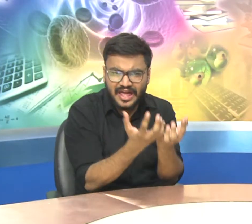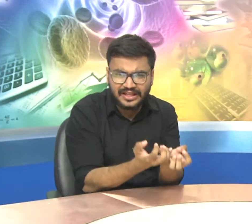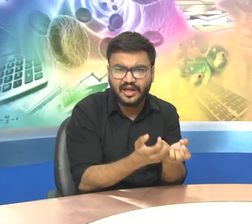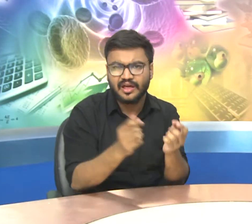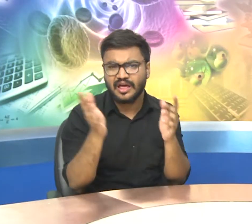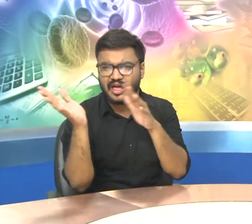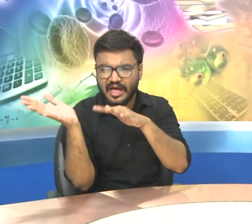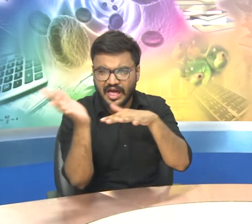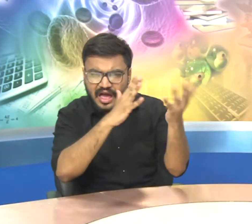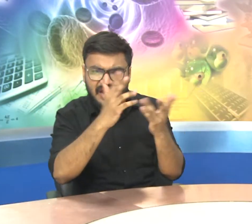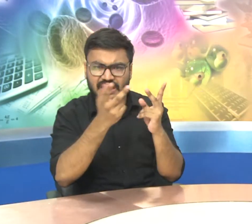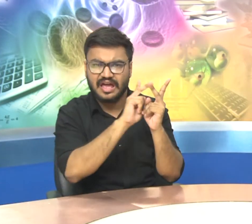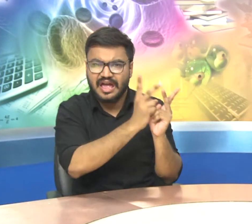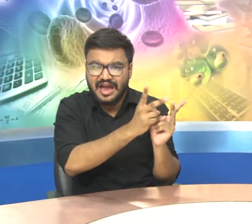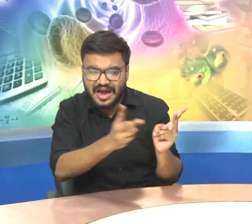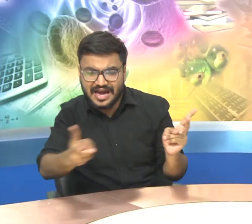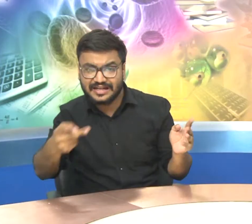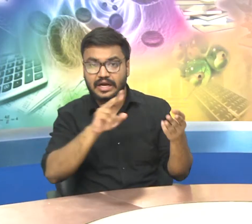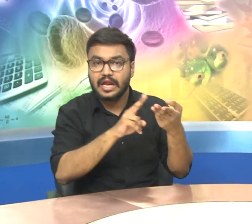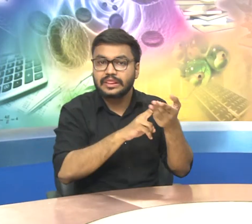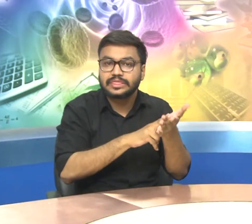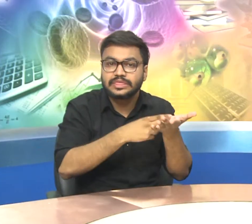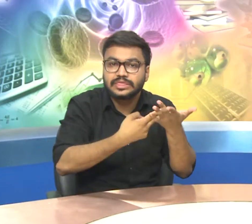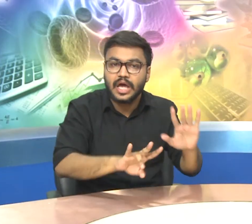flow and nutrient cycling, etc.